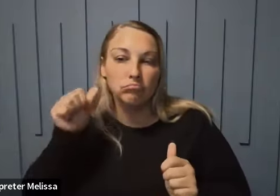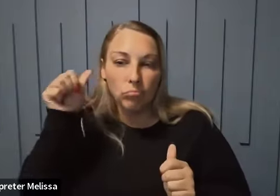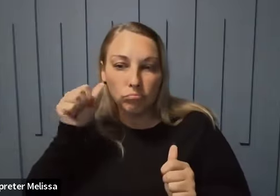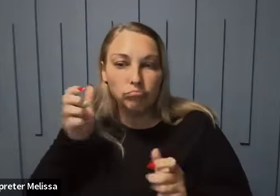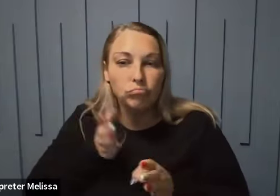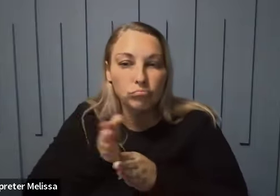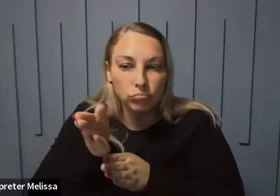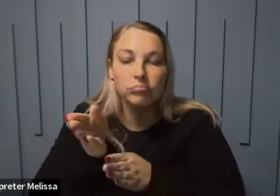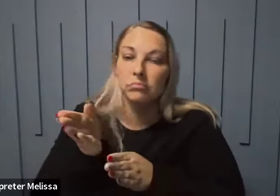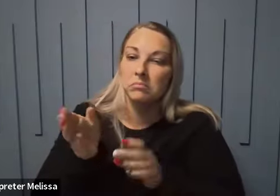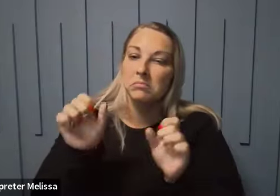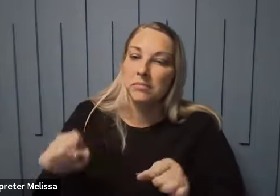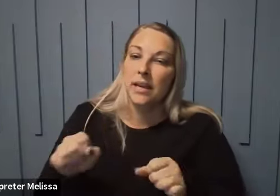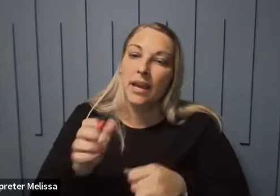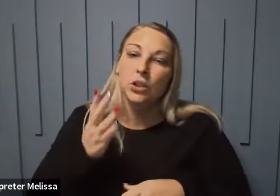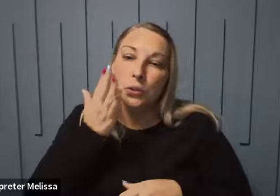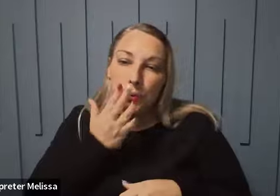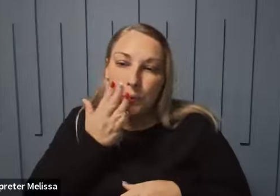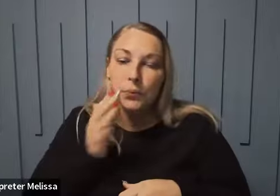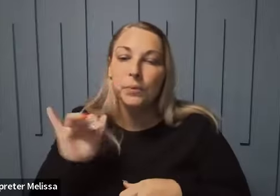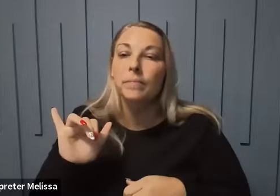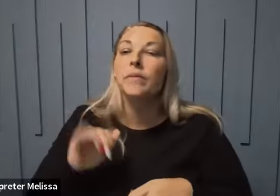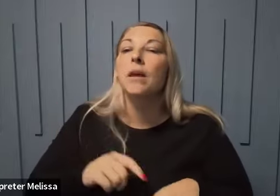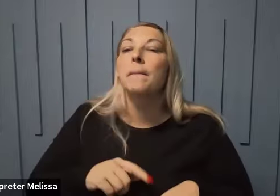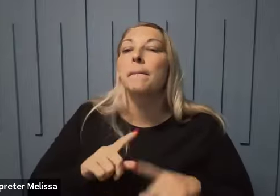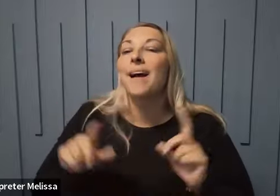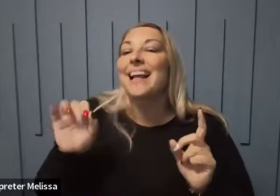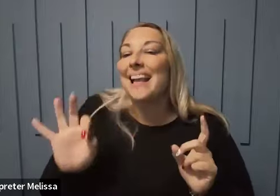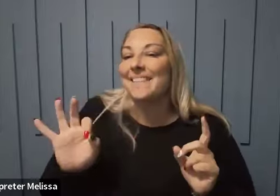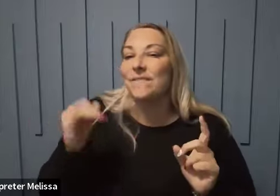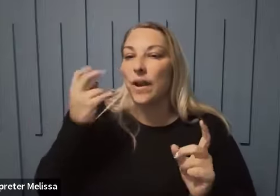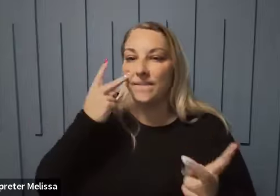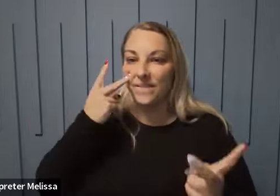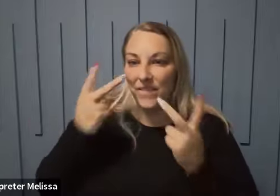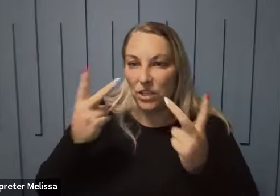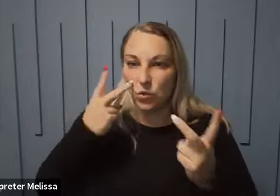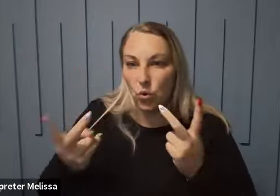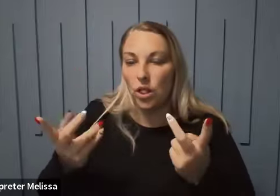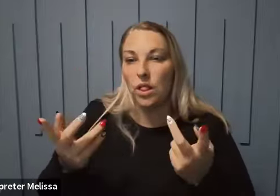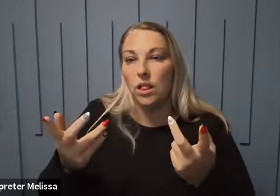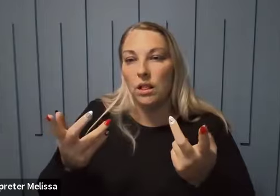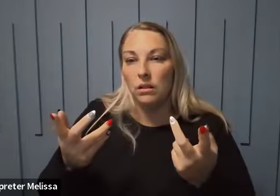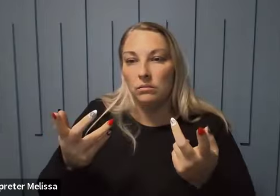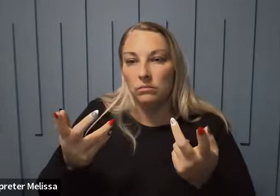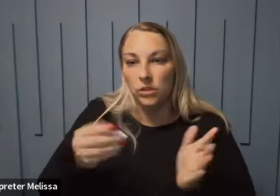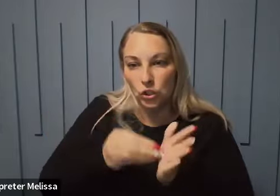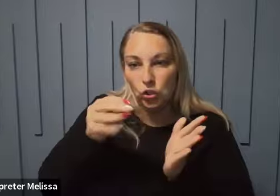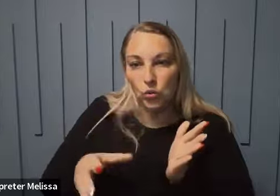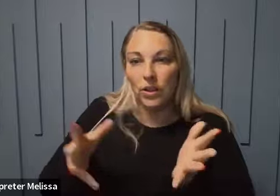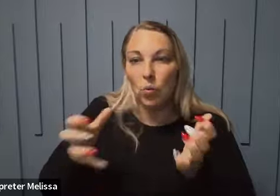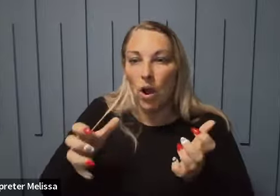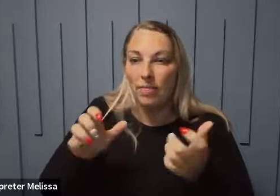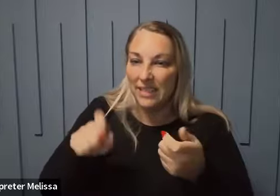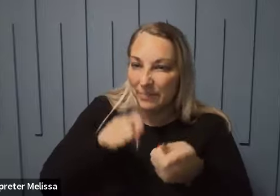track, then that often works well. But if we have a visually reliant deaf and hard of hearing child and we really want them to get at the